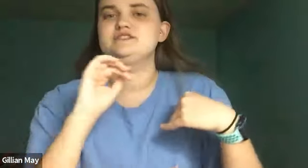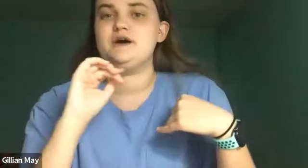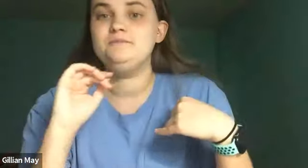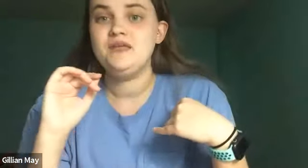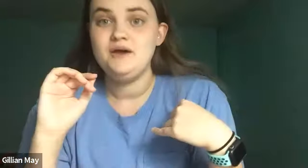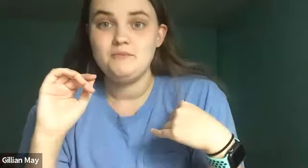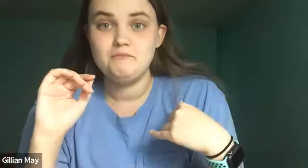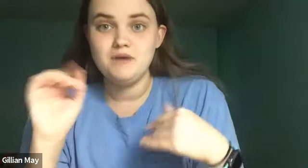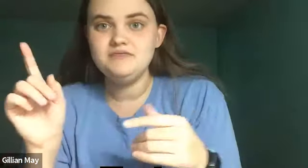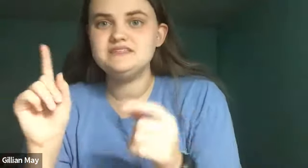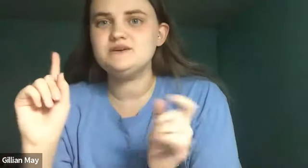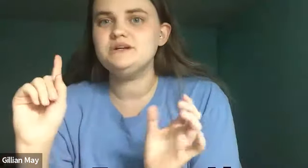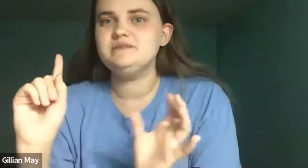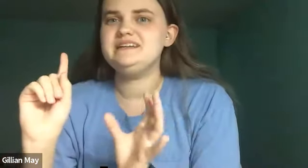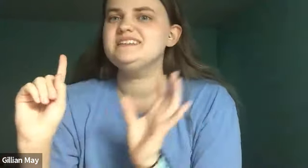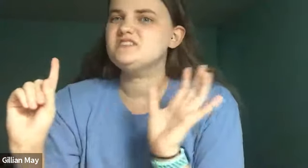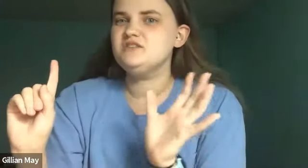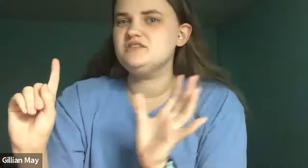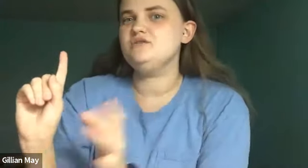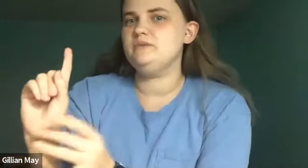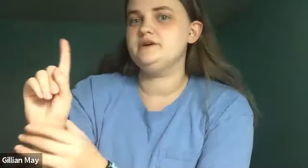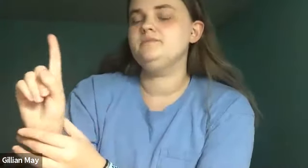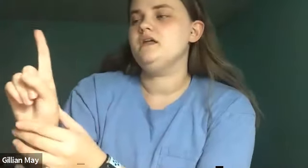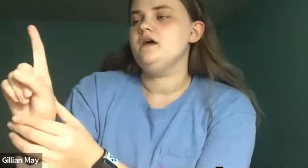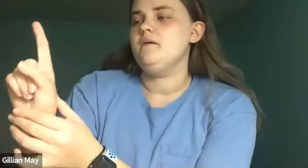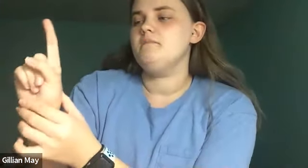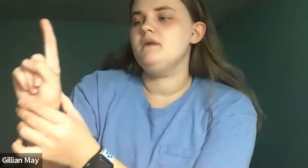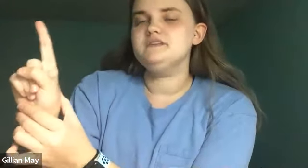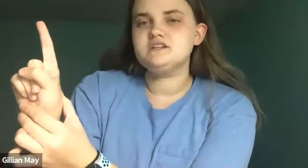So month is going to be, it's going to look a little weird. Month is going to